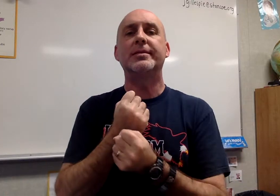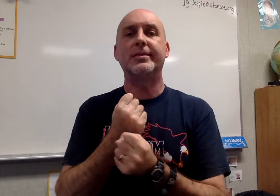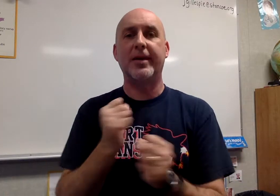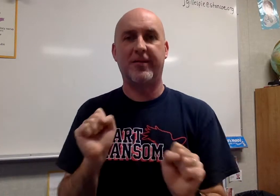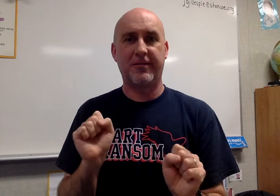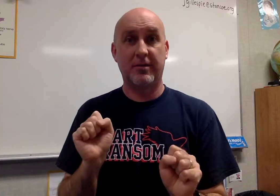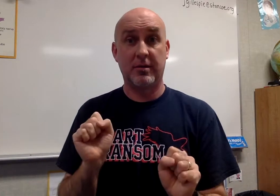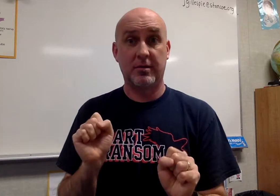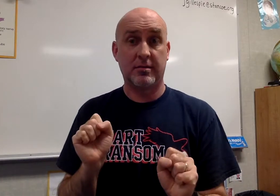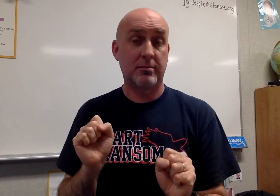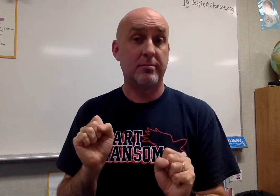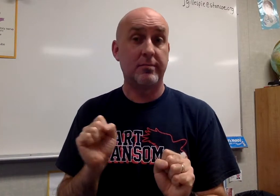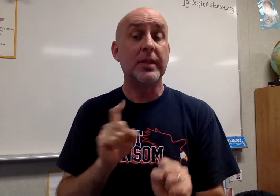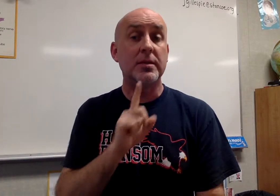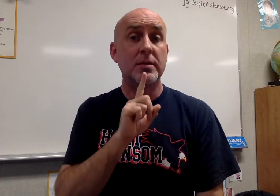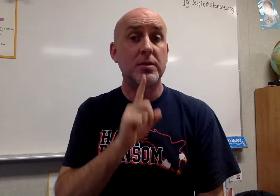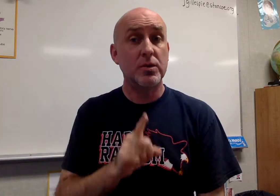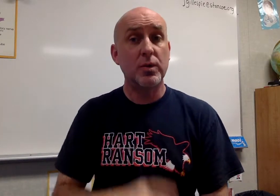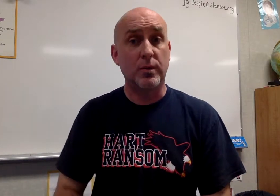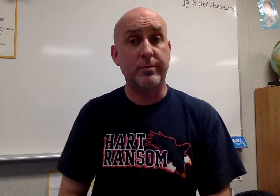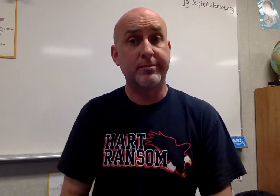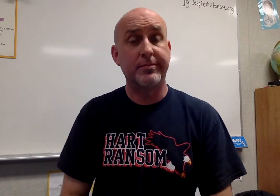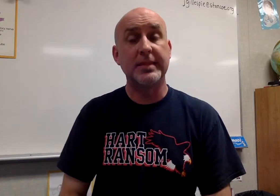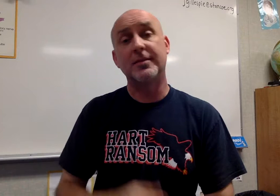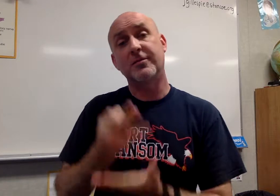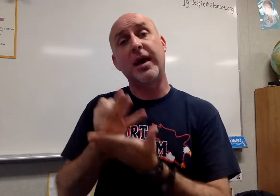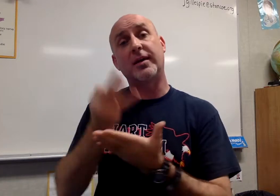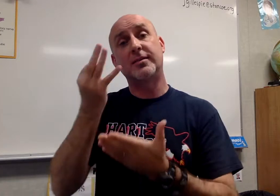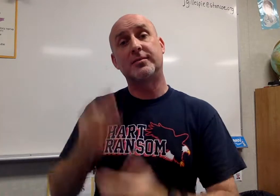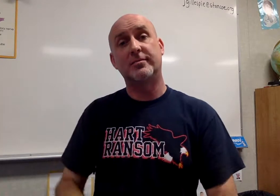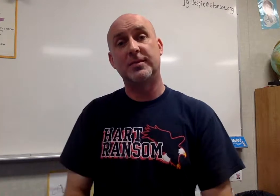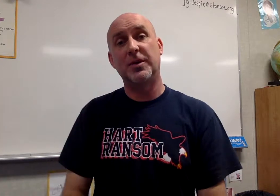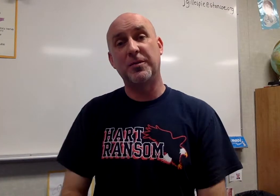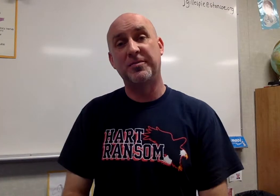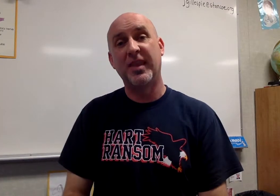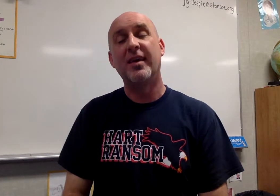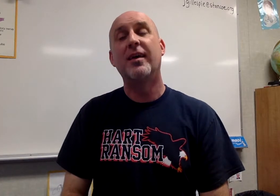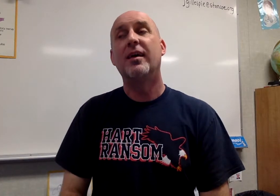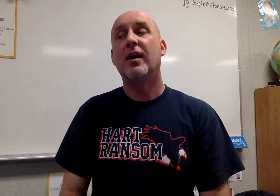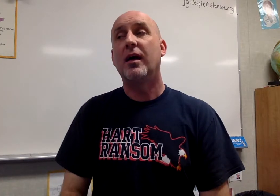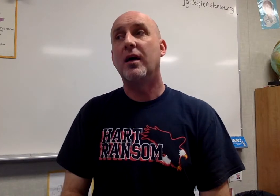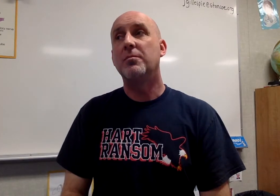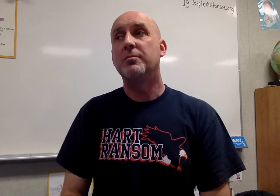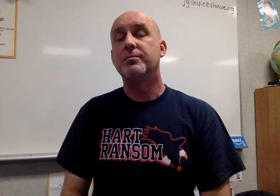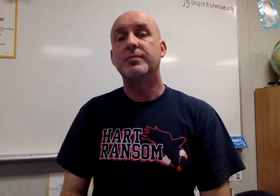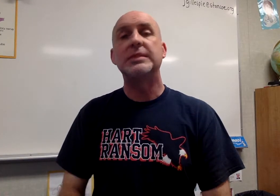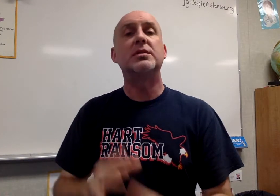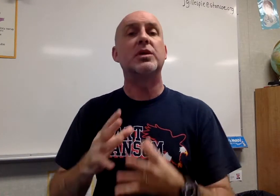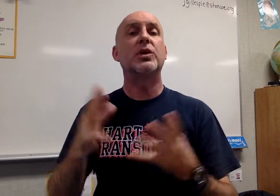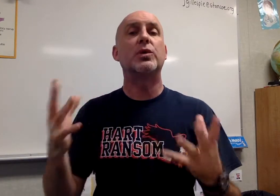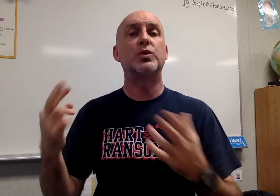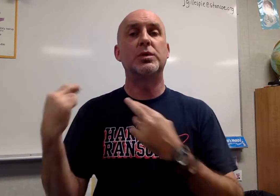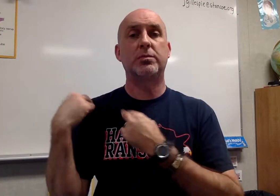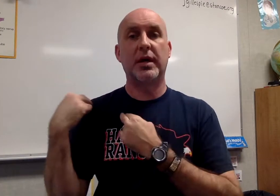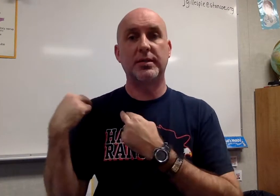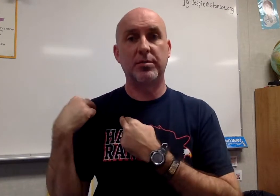safe. And this is true. It's a fact. So this is a huge